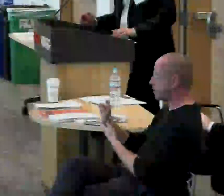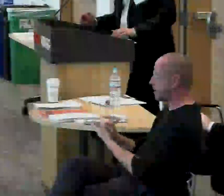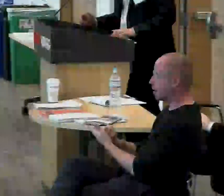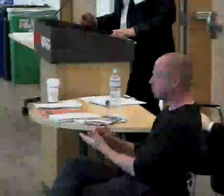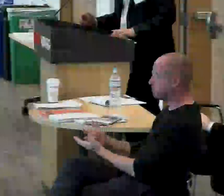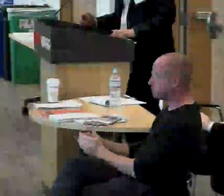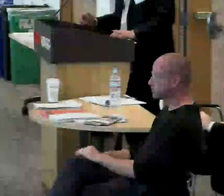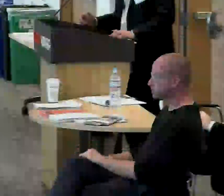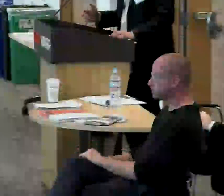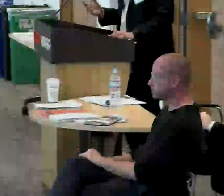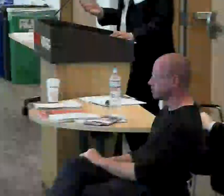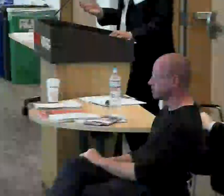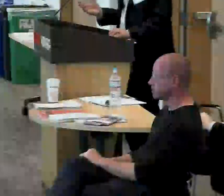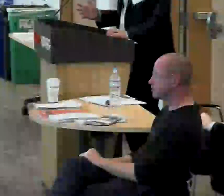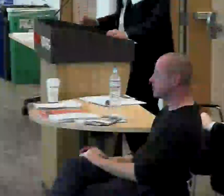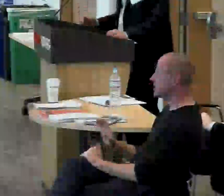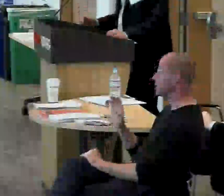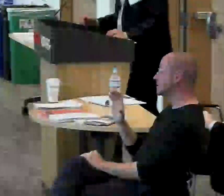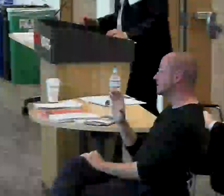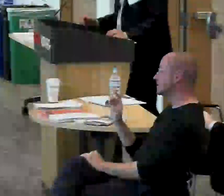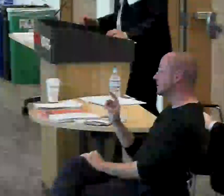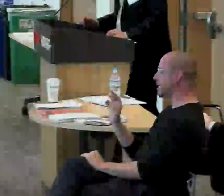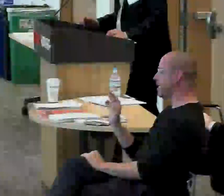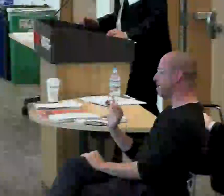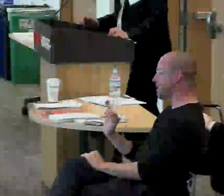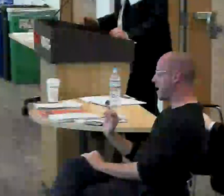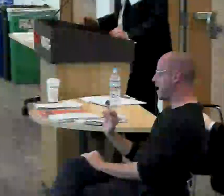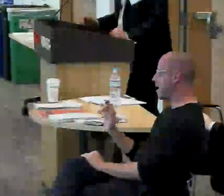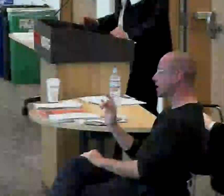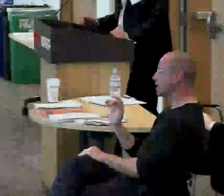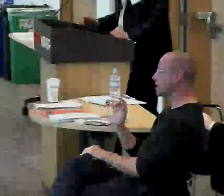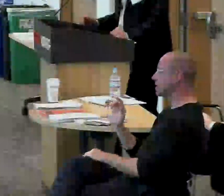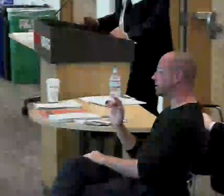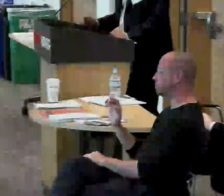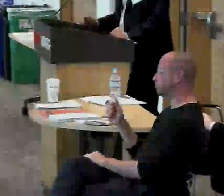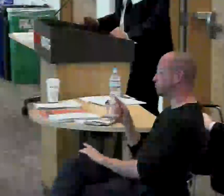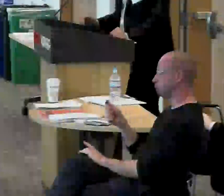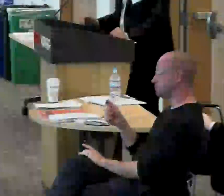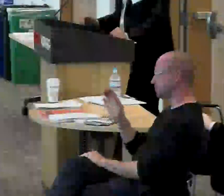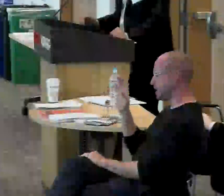account. The CDFI also created a $3 million